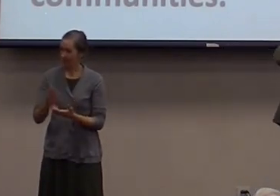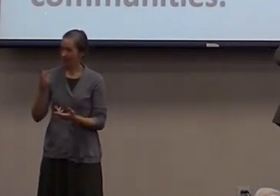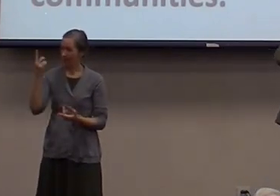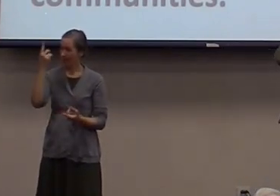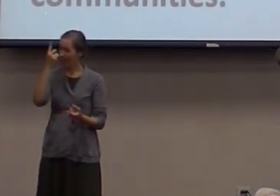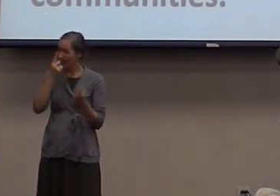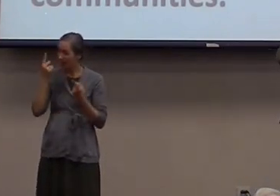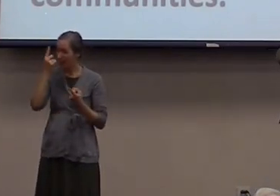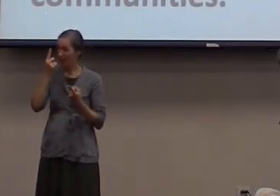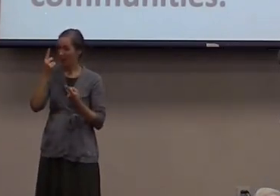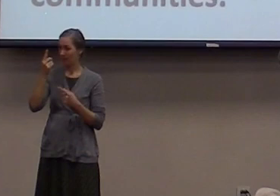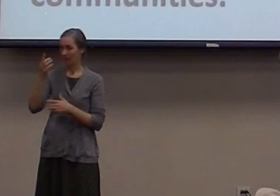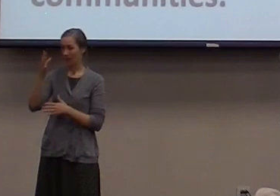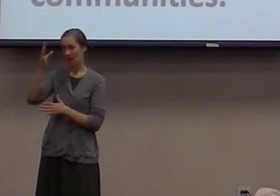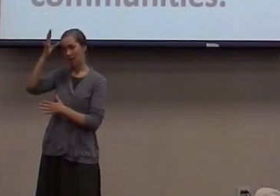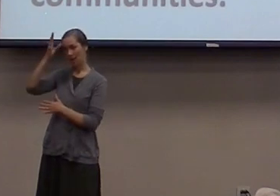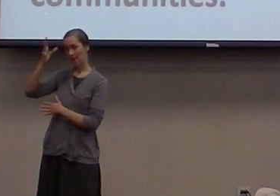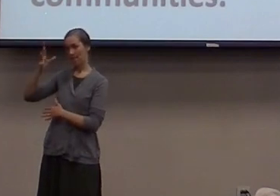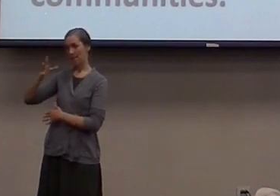about a man